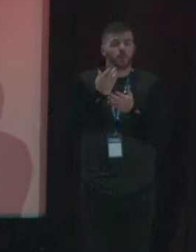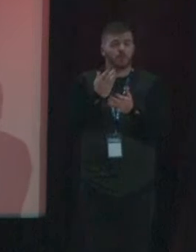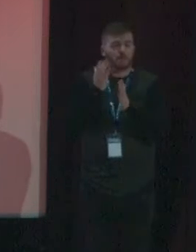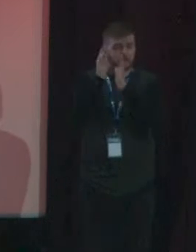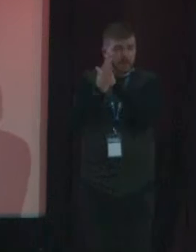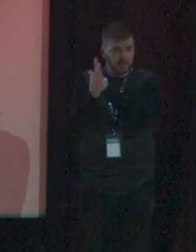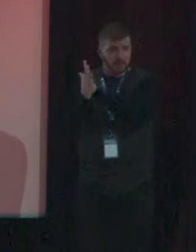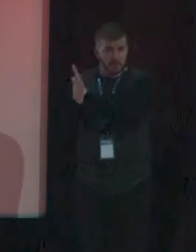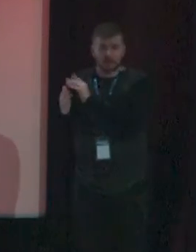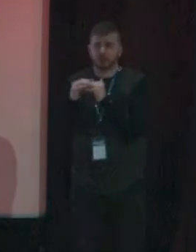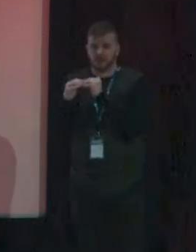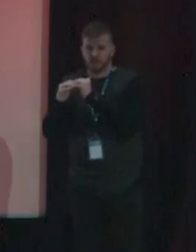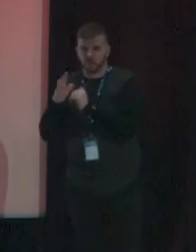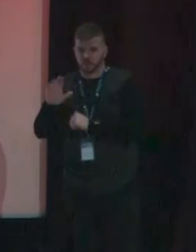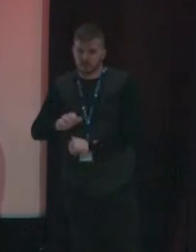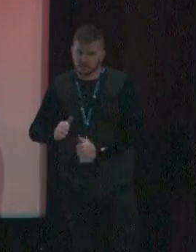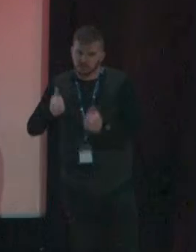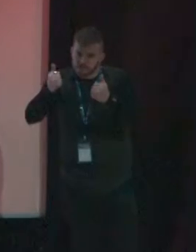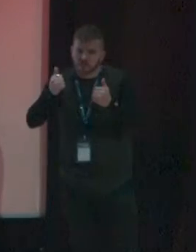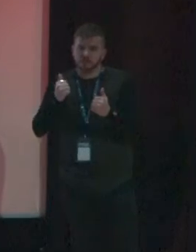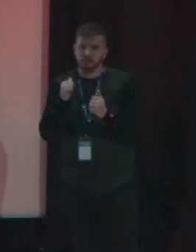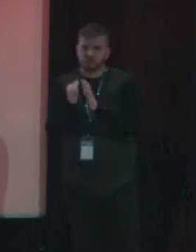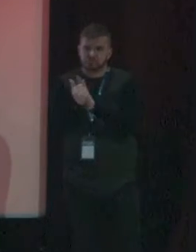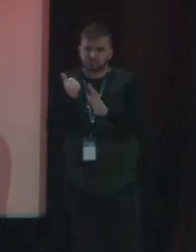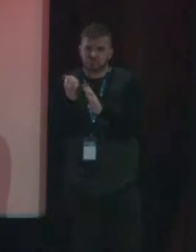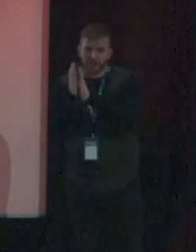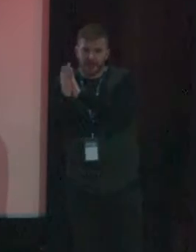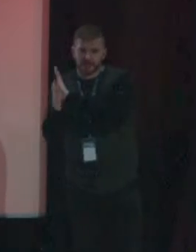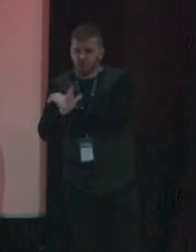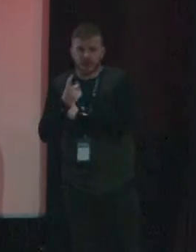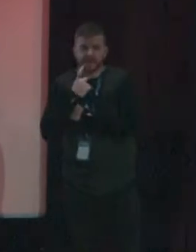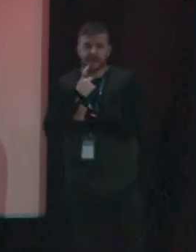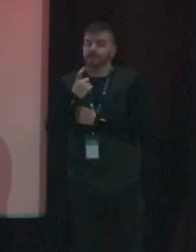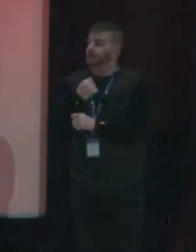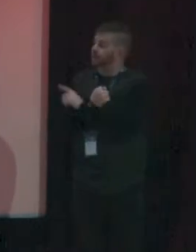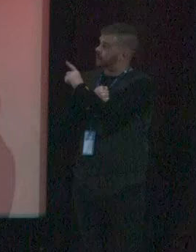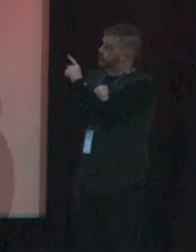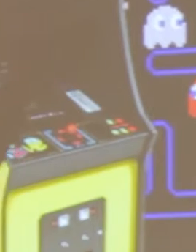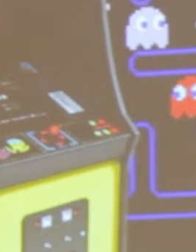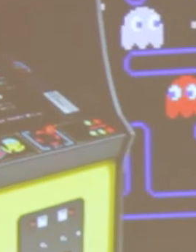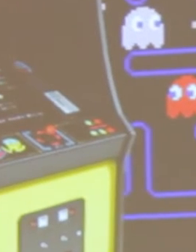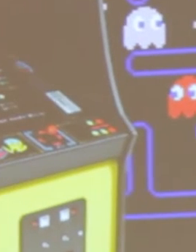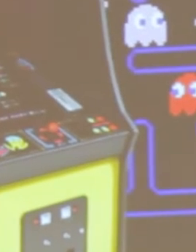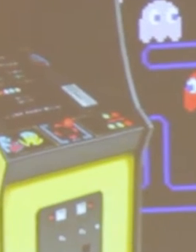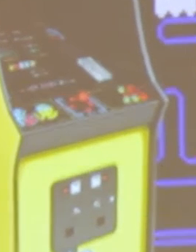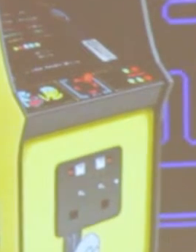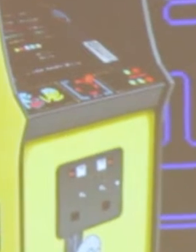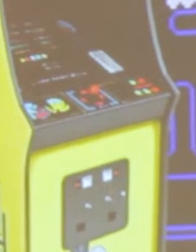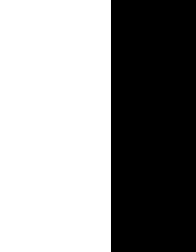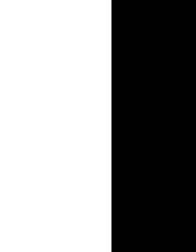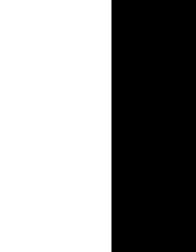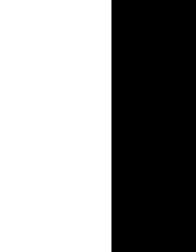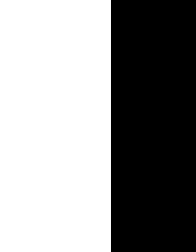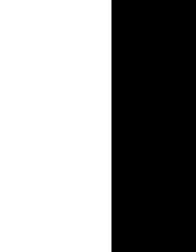which you had to be reasonably good at Pac-Man to clear a few levels, it's not that easy, you would get a little skit. So here's an example of one